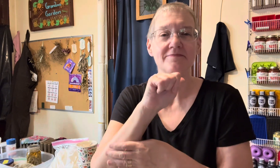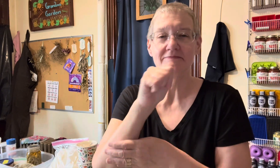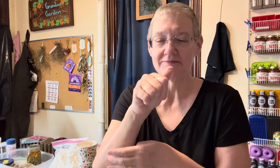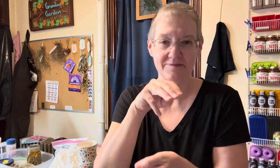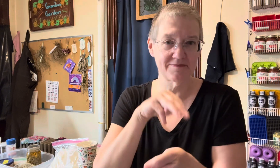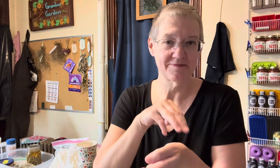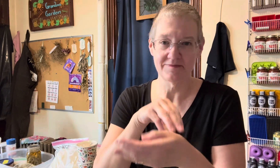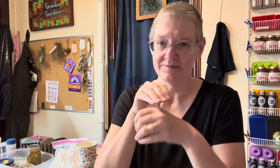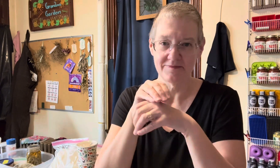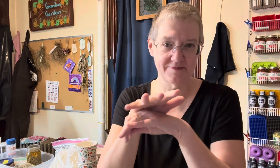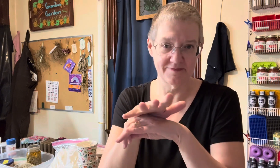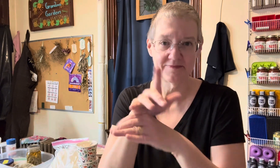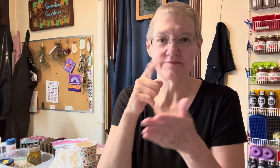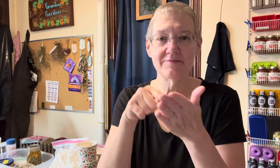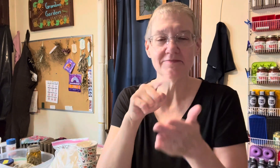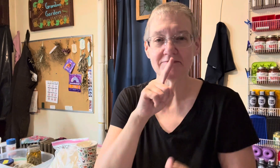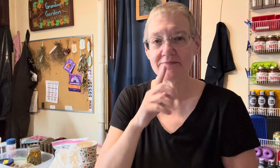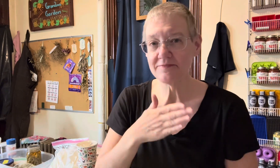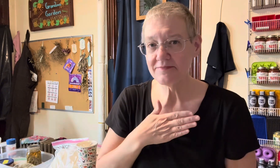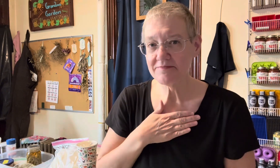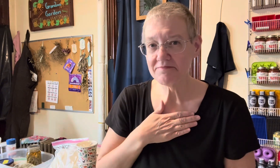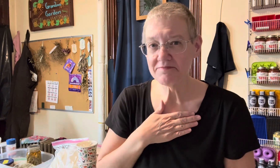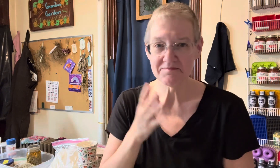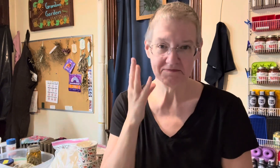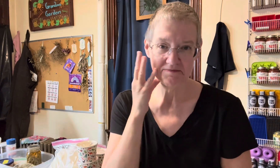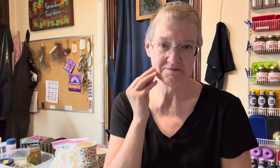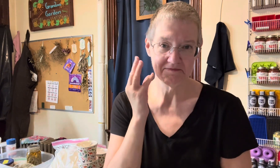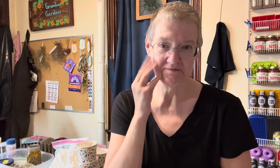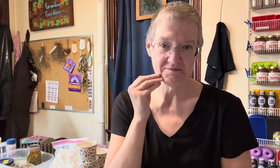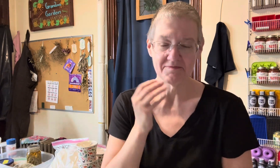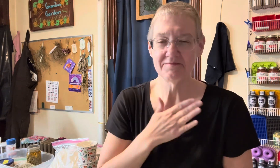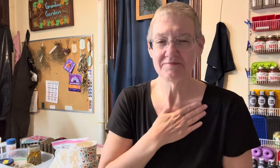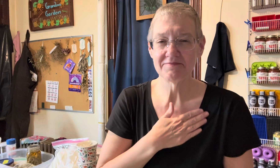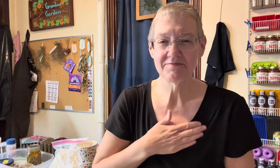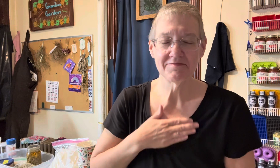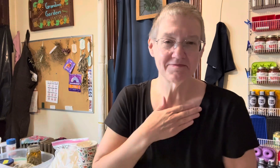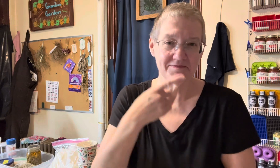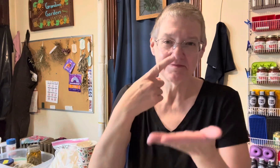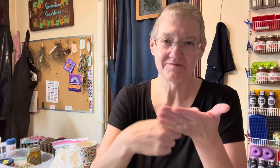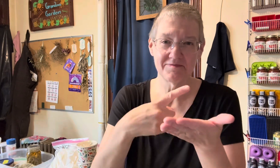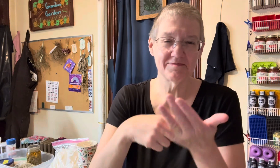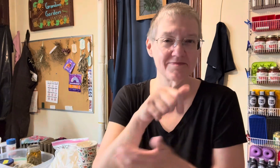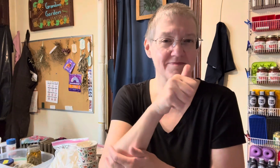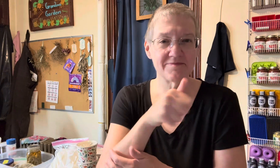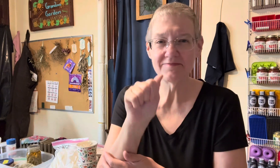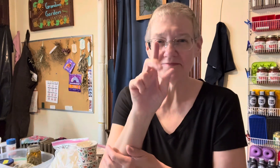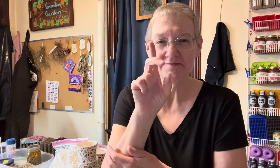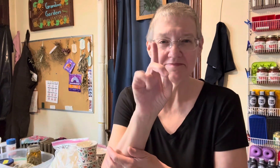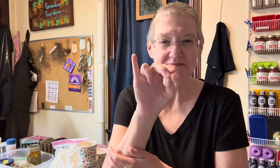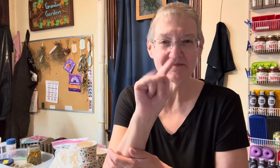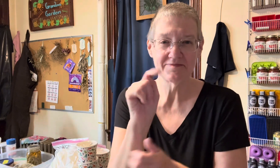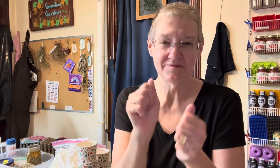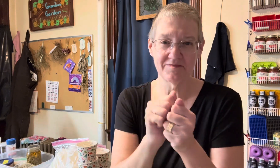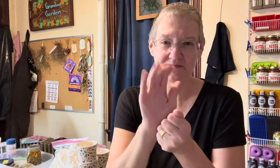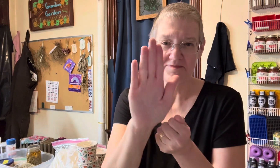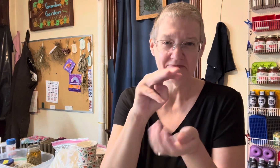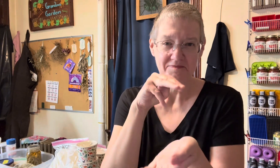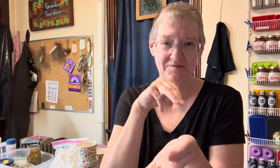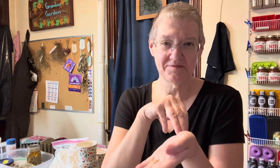And this is a good time to mention that these videos are not medical advice. They're just my experience. So please discuss any diet with